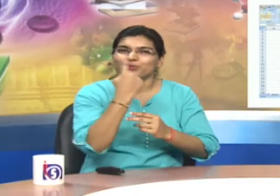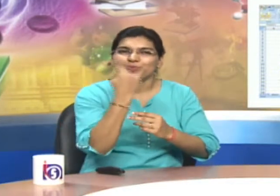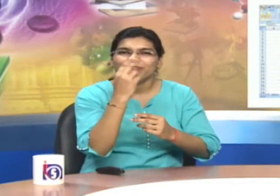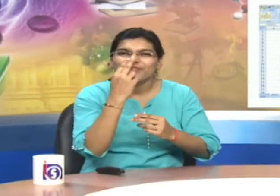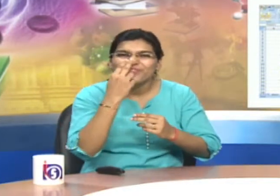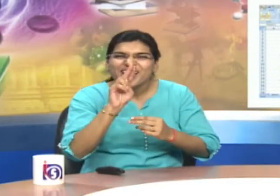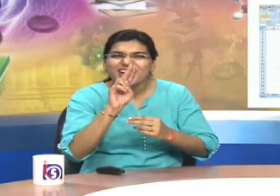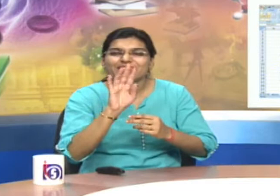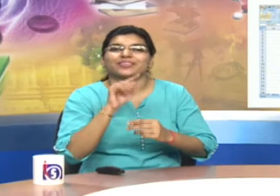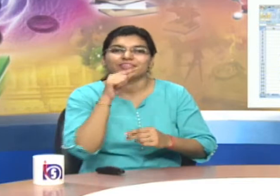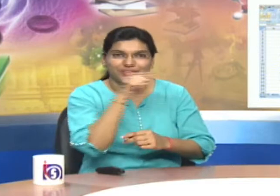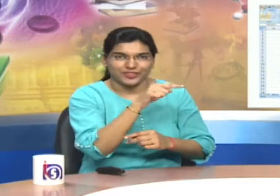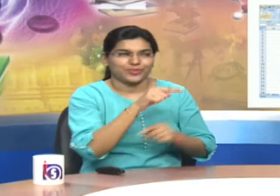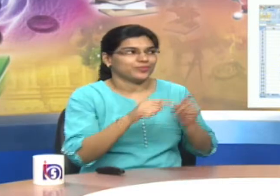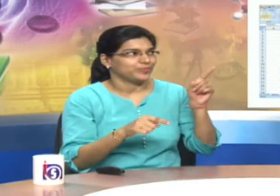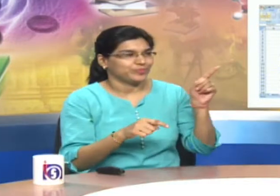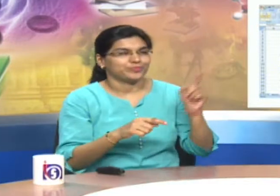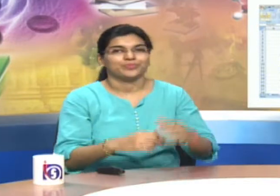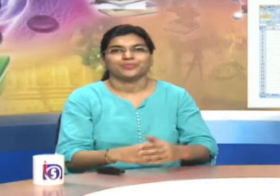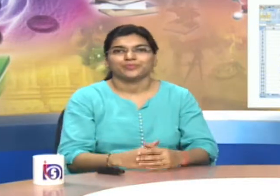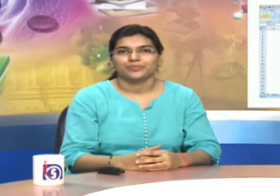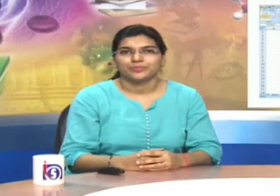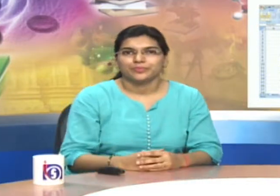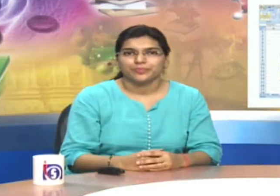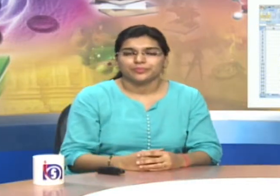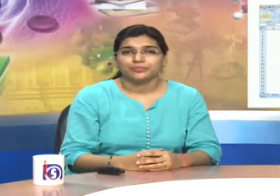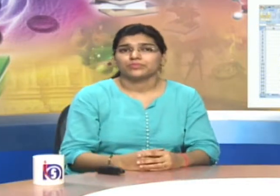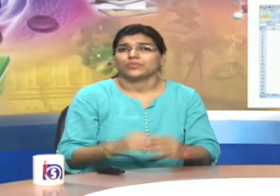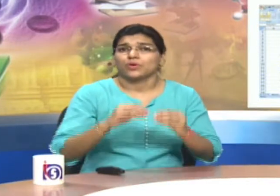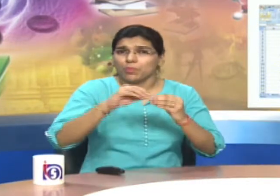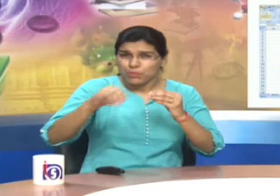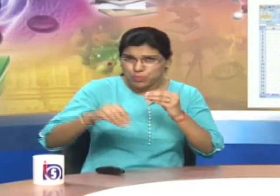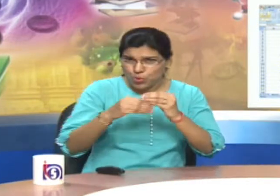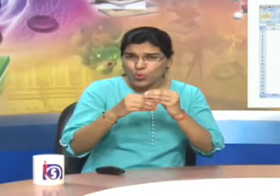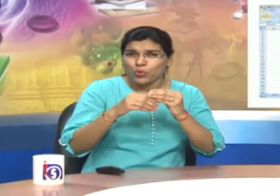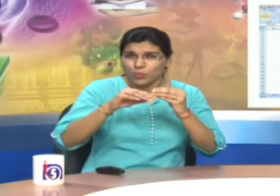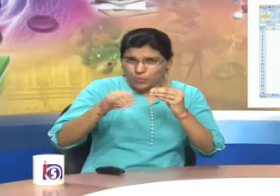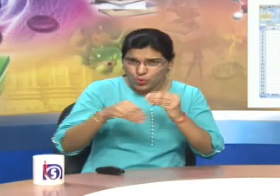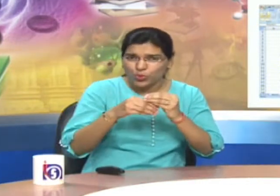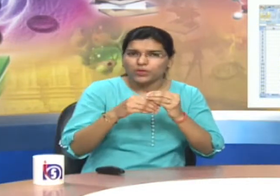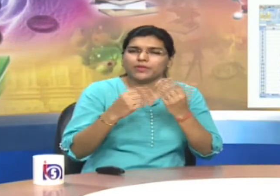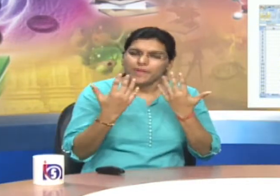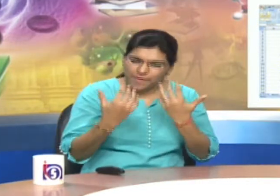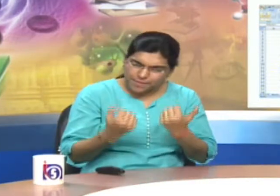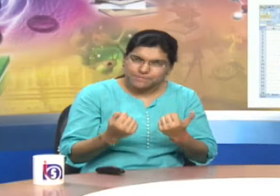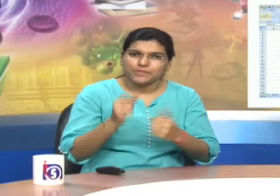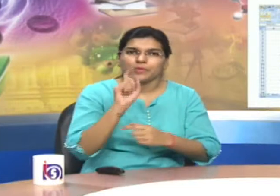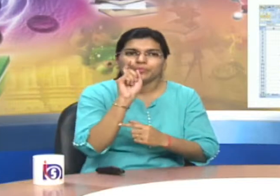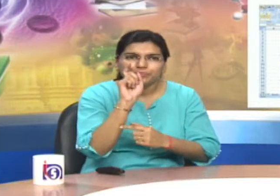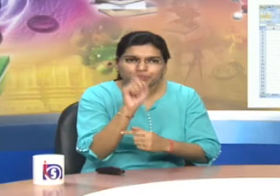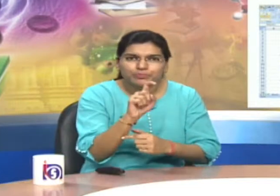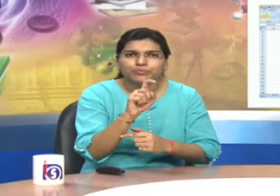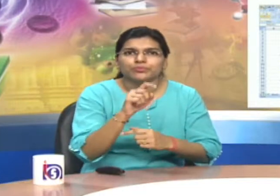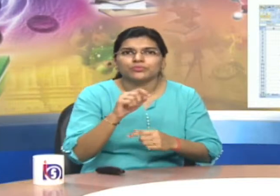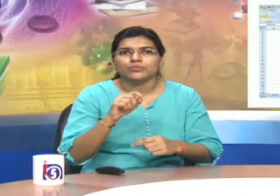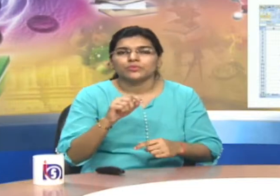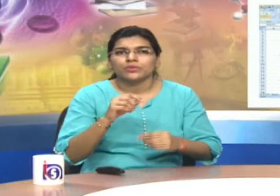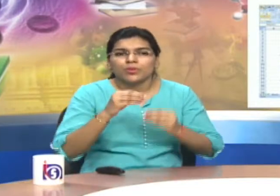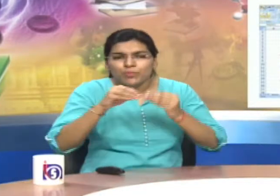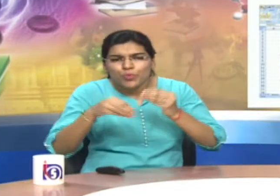So it is only pictures, funny pictures you can see on the screen. If you want to add more and more, you can